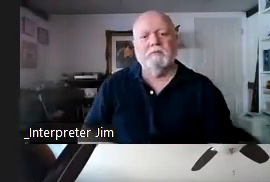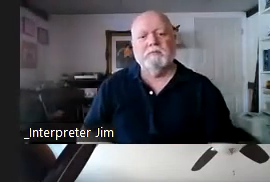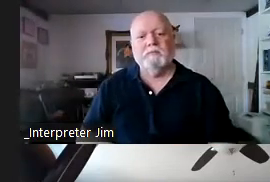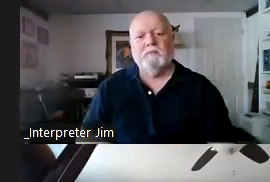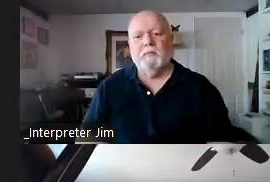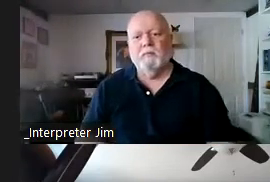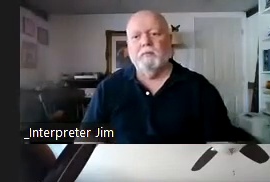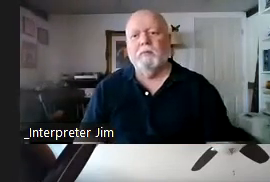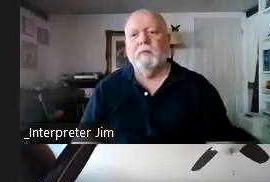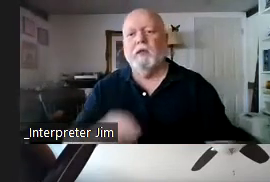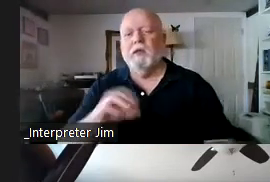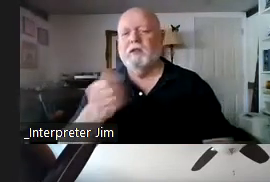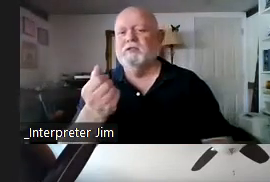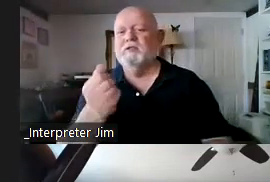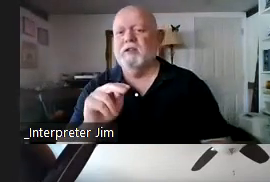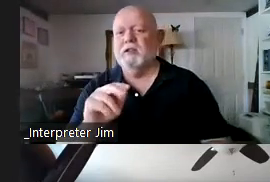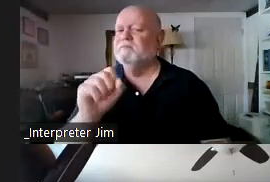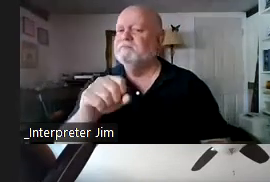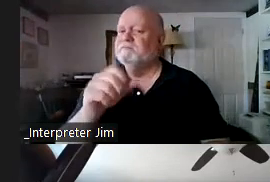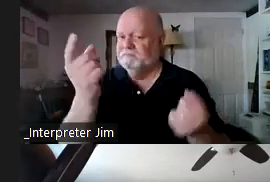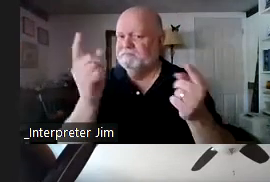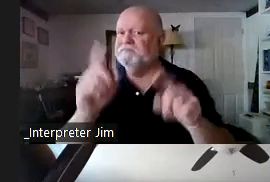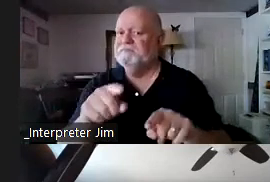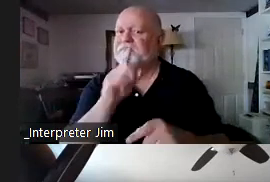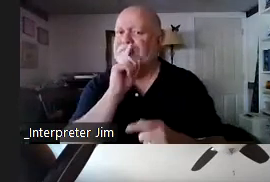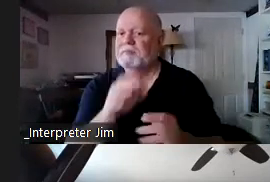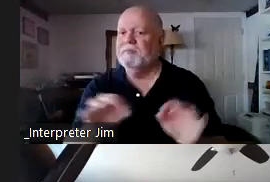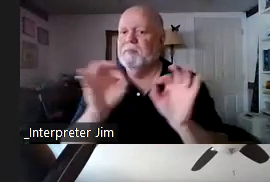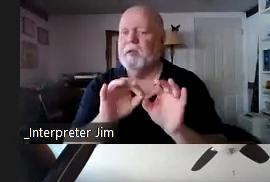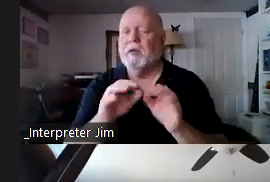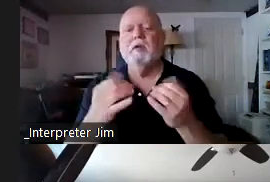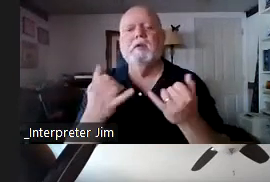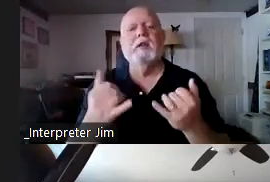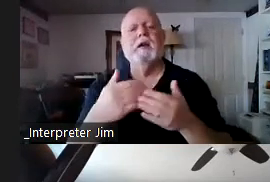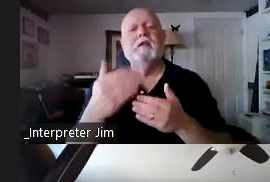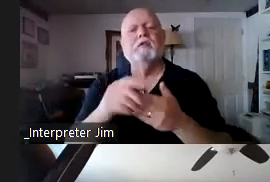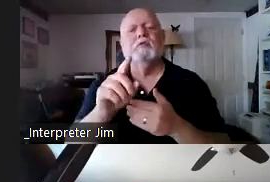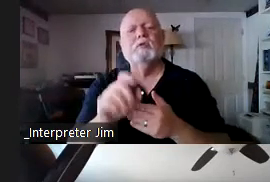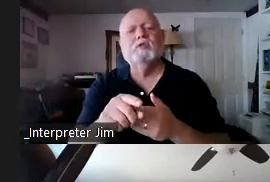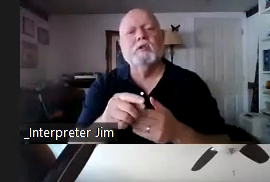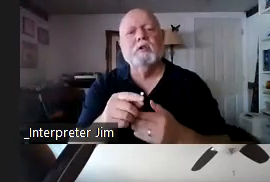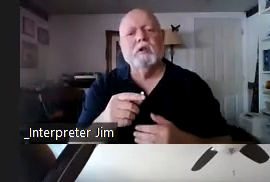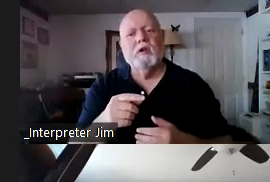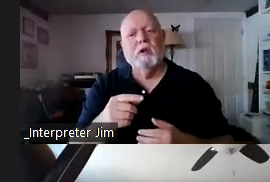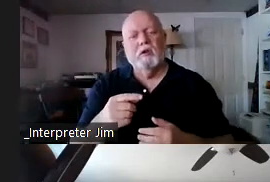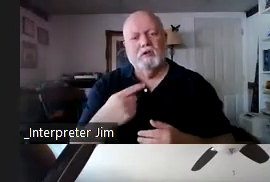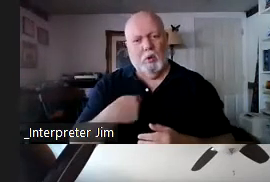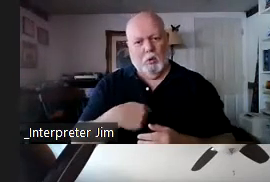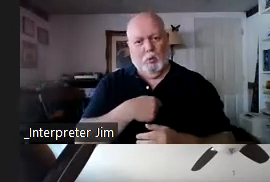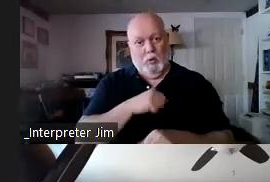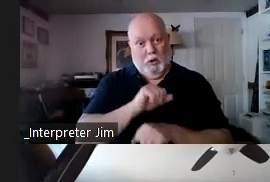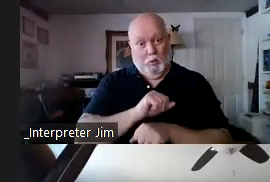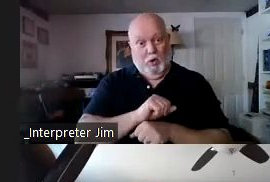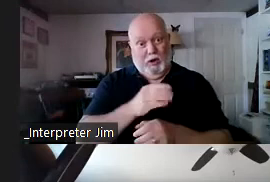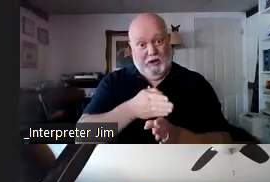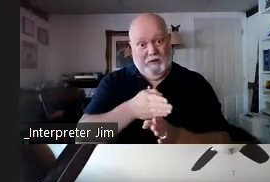I personally agree with you guys. I think it's very important. What advice would you give to us working in the field of problem gambling? What